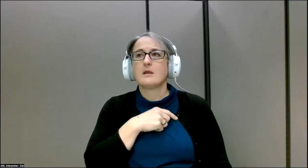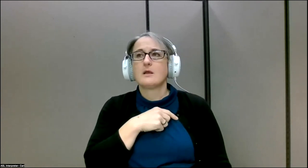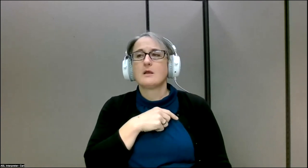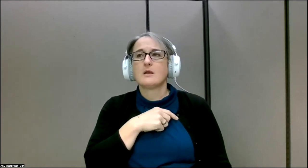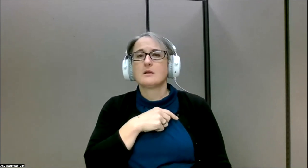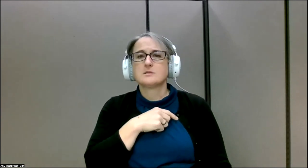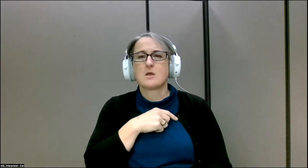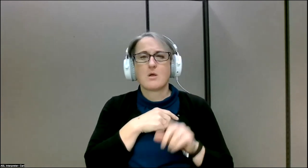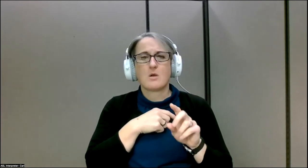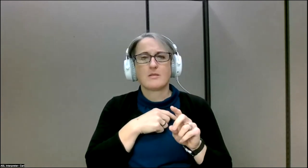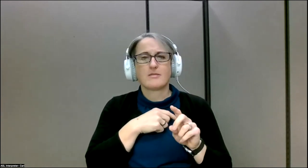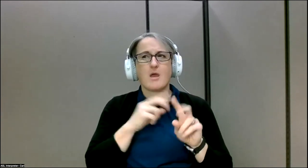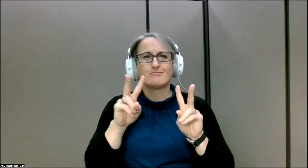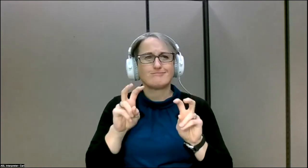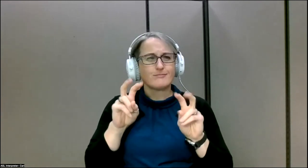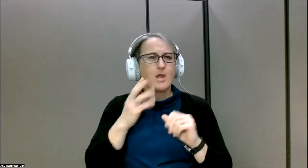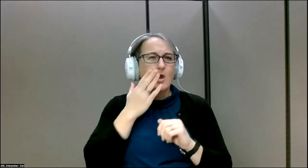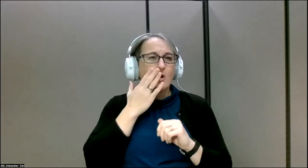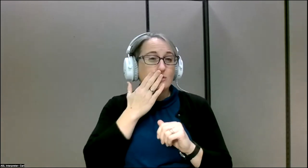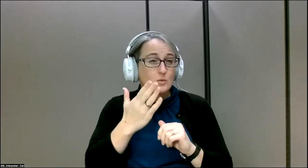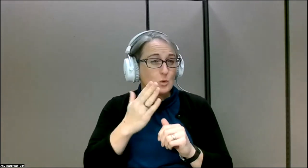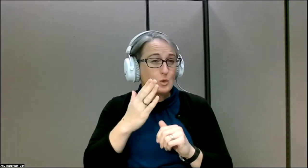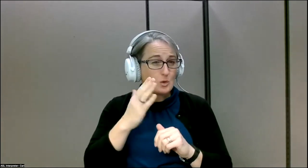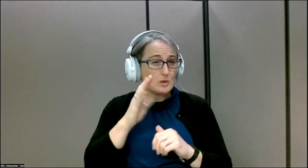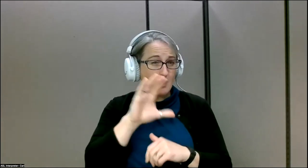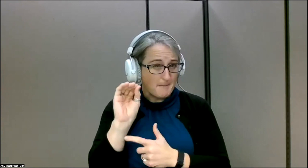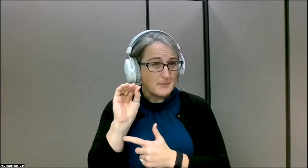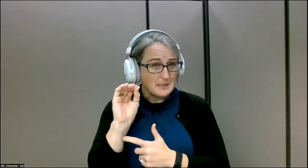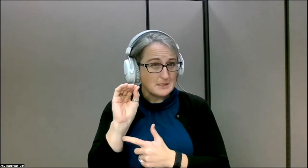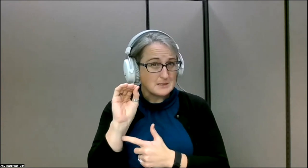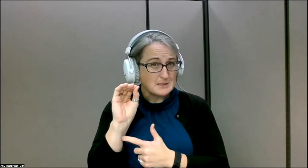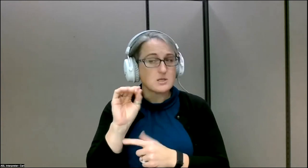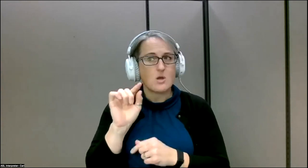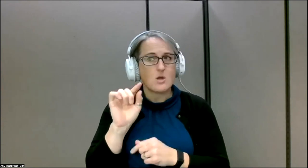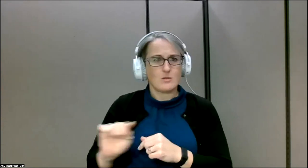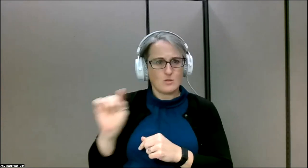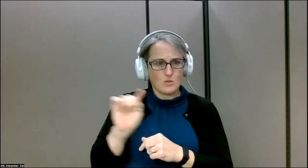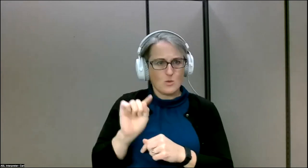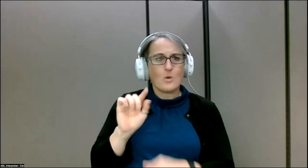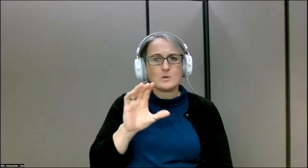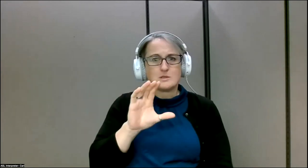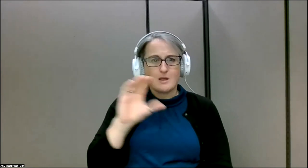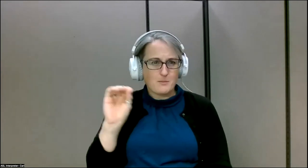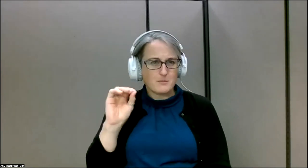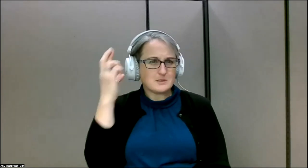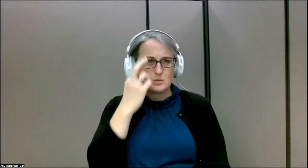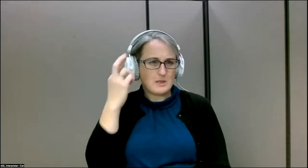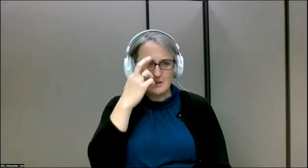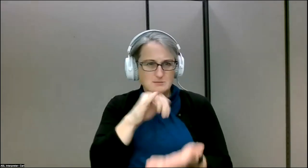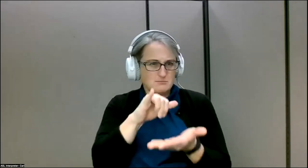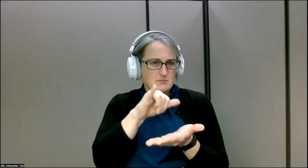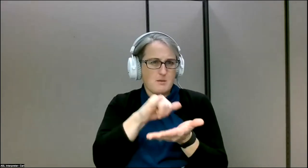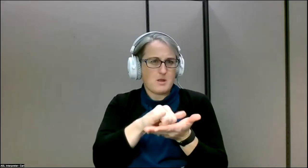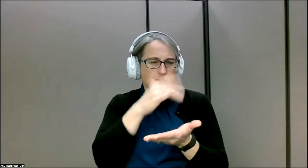the quote unquote good companies or establishments out there are the ones that realize we're never going to fully close this gap, and it's an